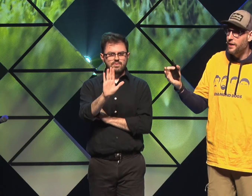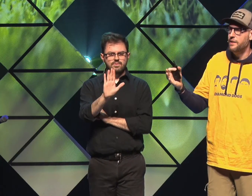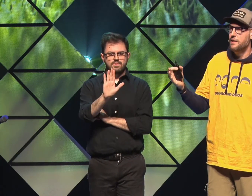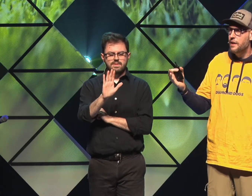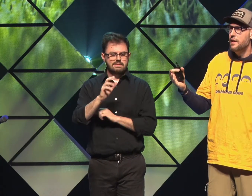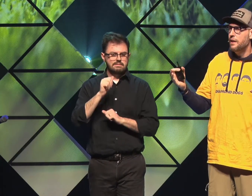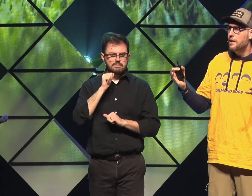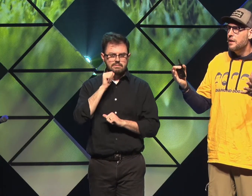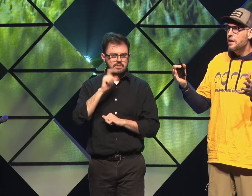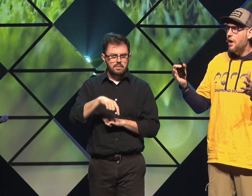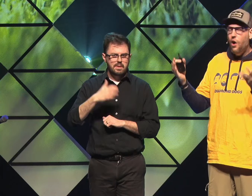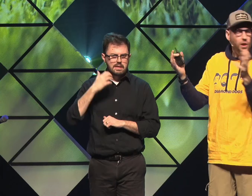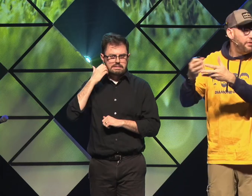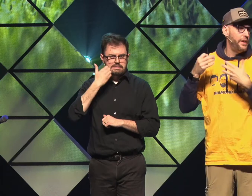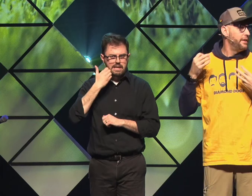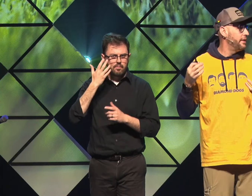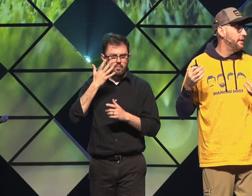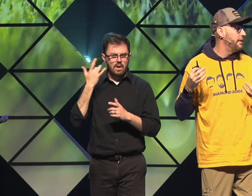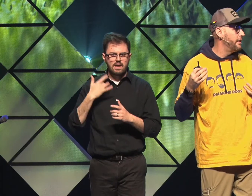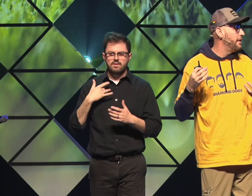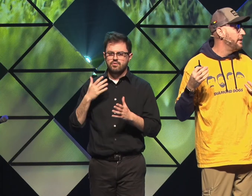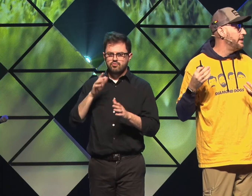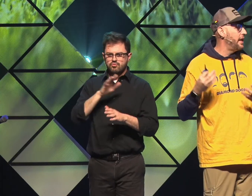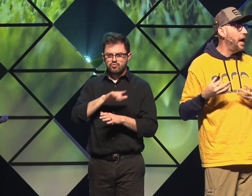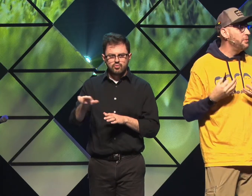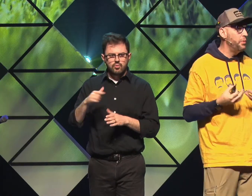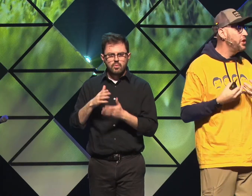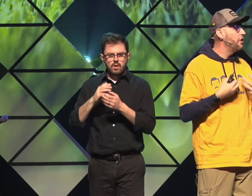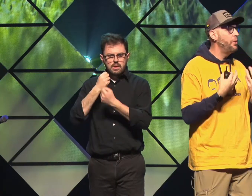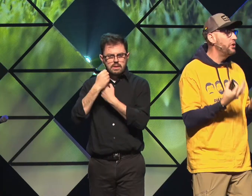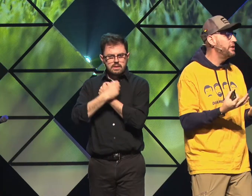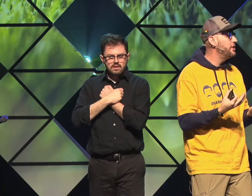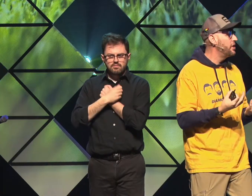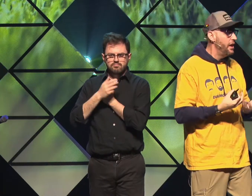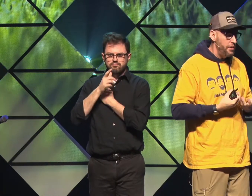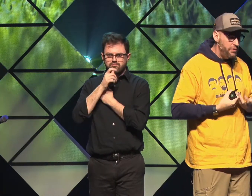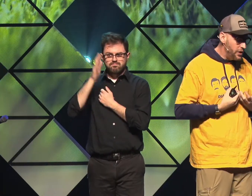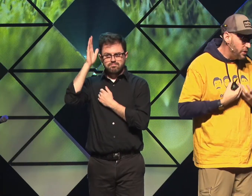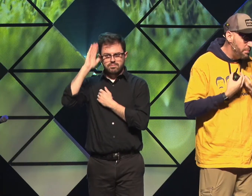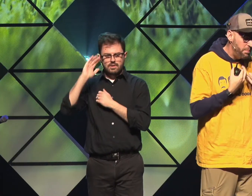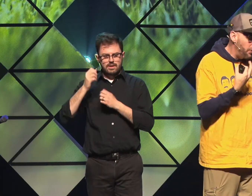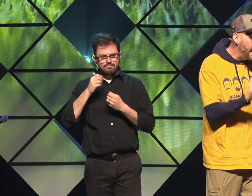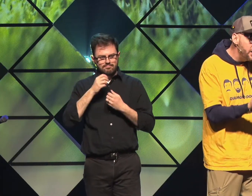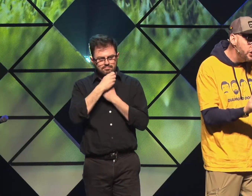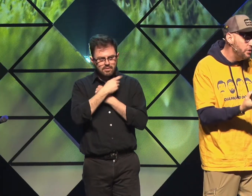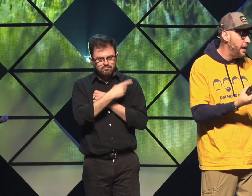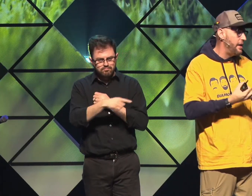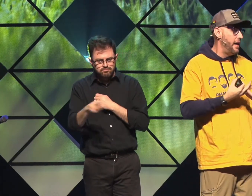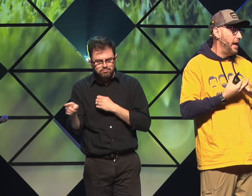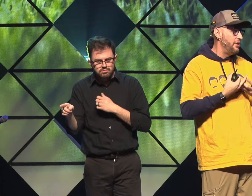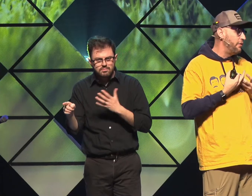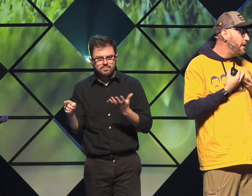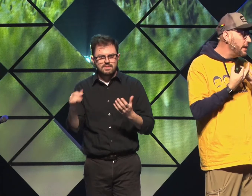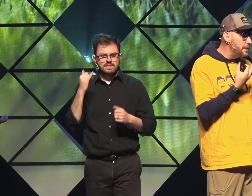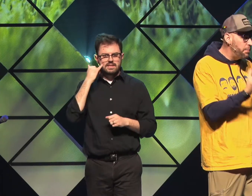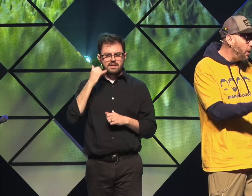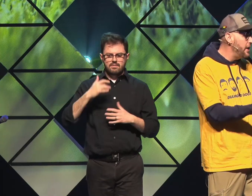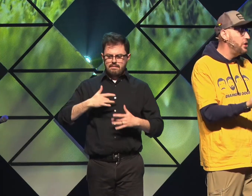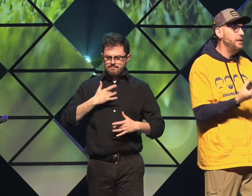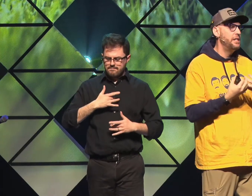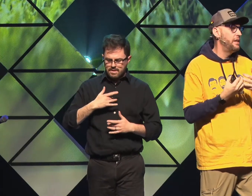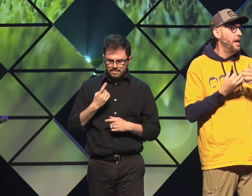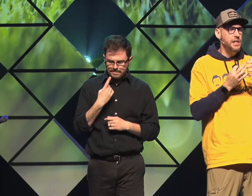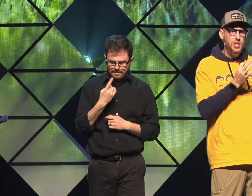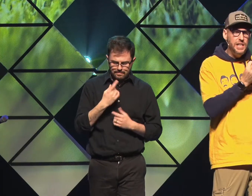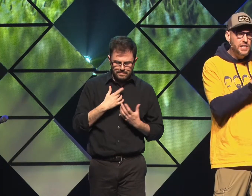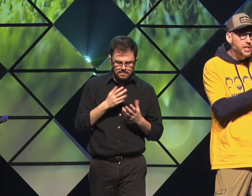God. All of it. The times where your emotions, blind you and your feelings blind